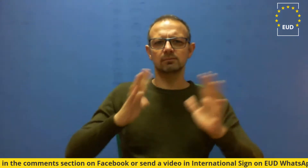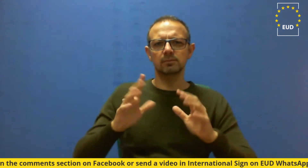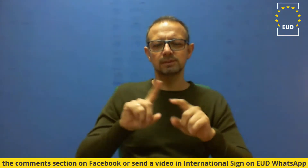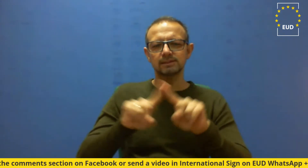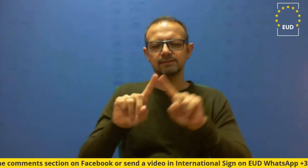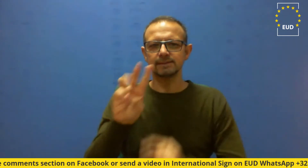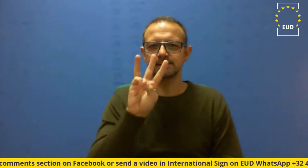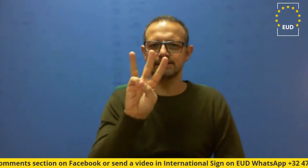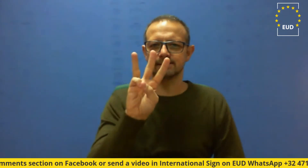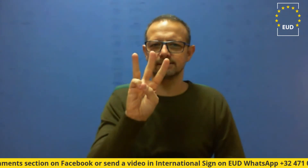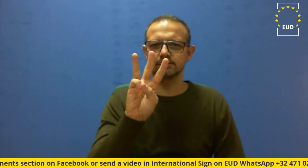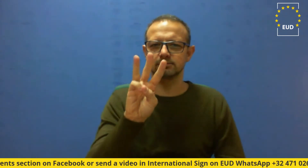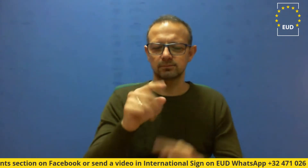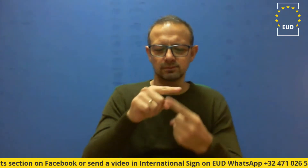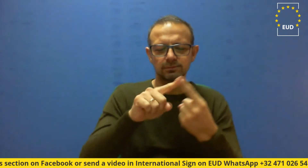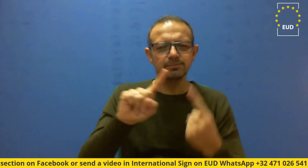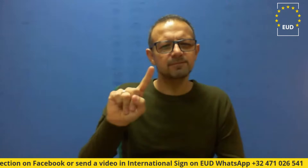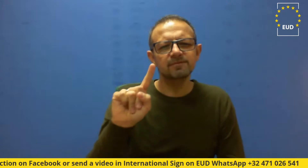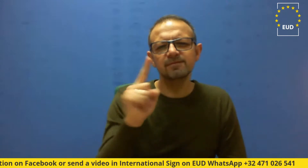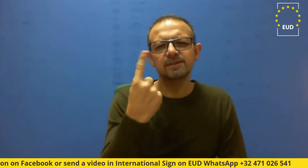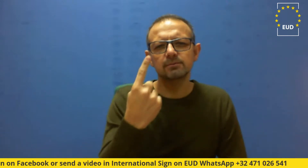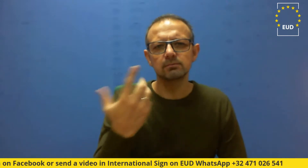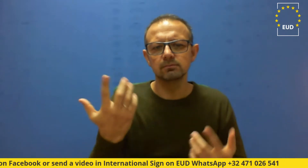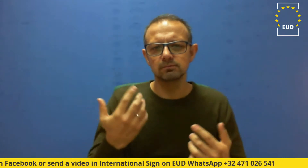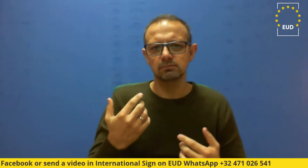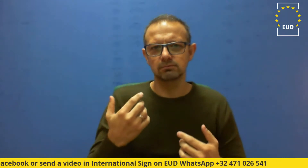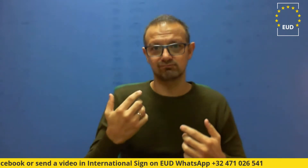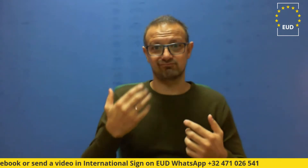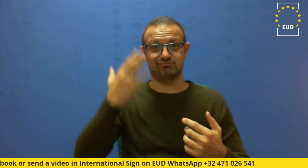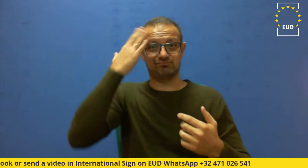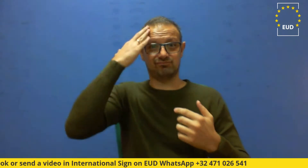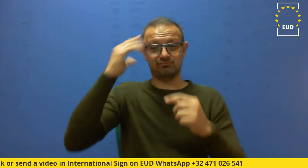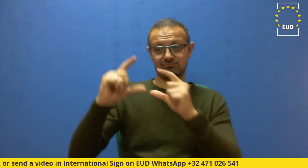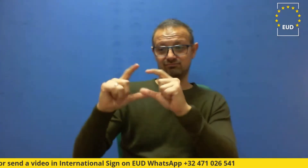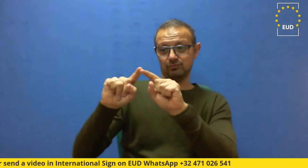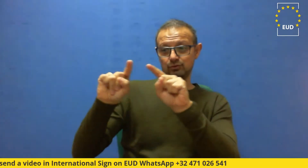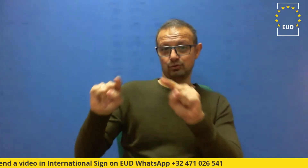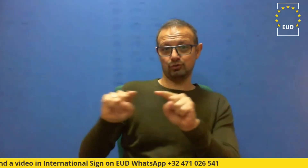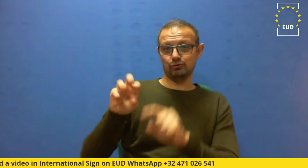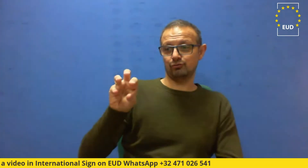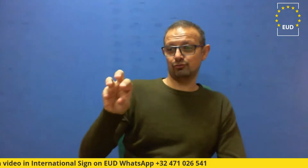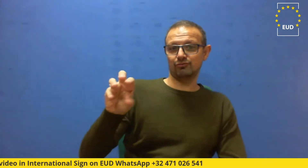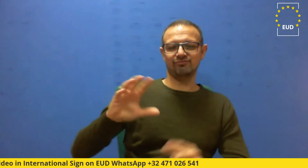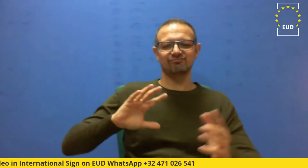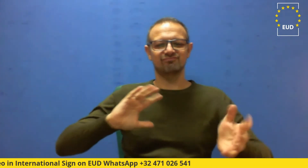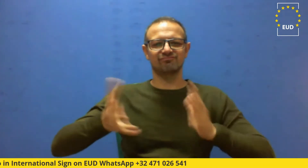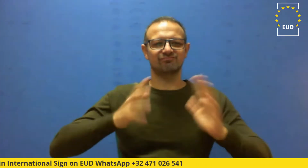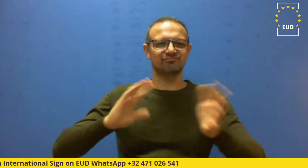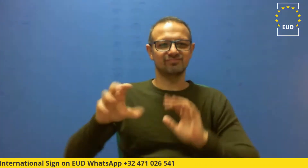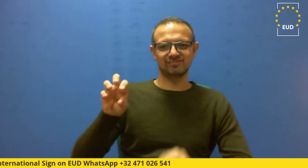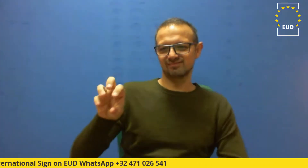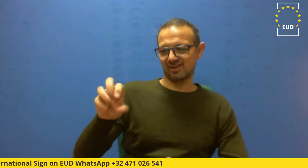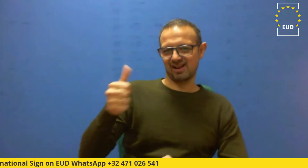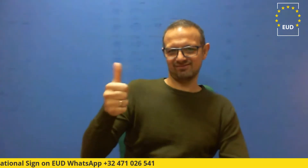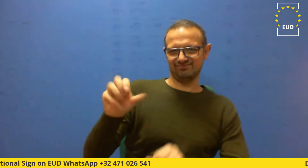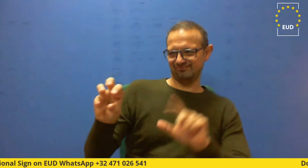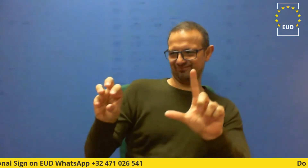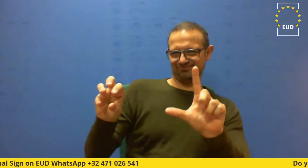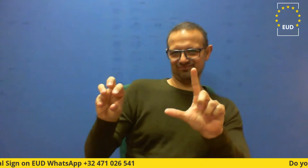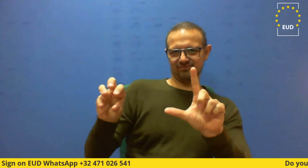of the matter, which is how you can see the interpreter on screen. However, there's much more to it. When you see a sign